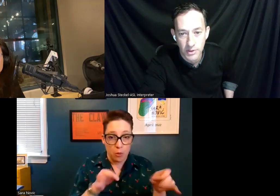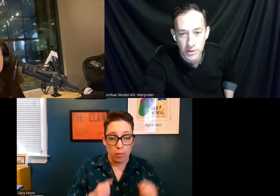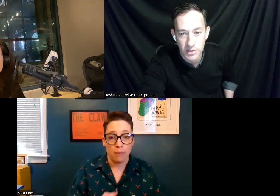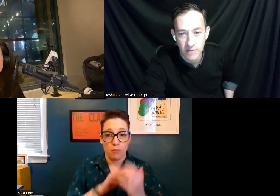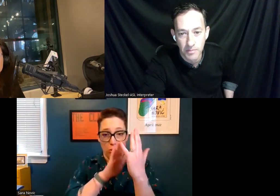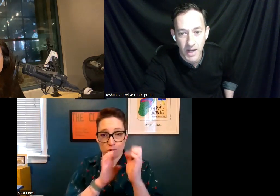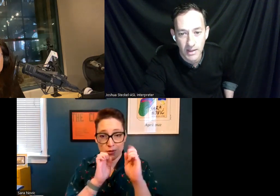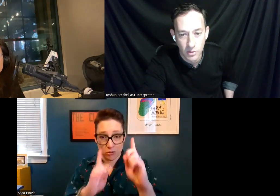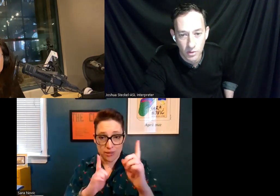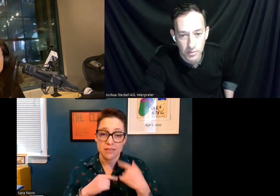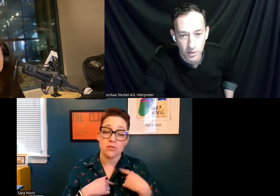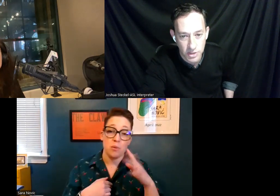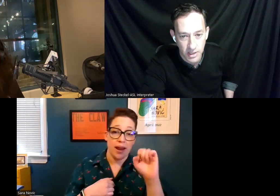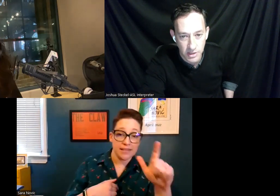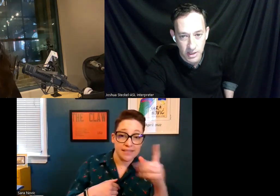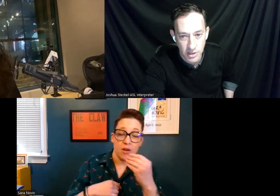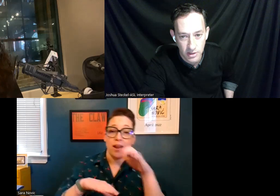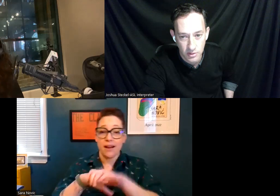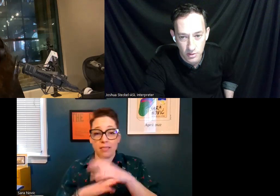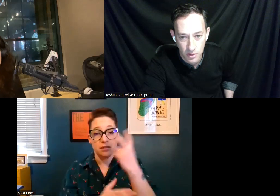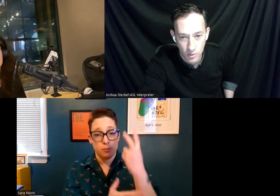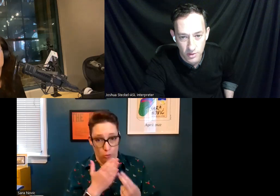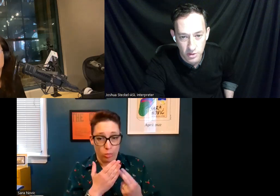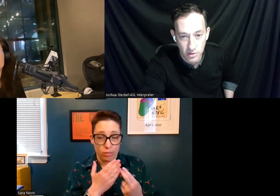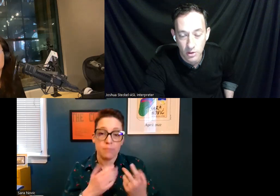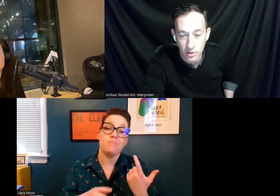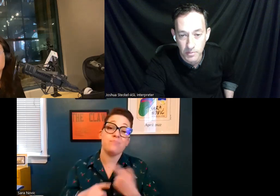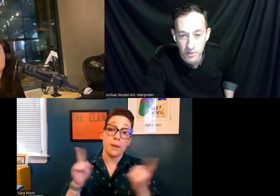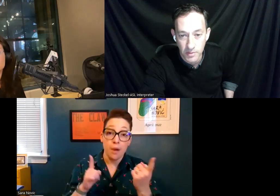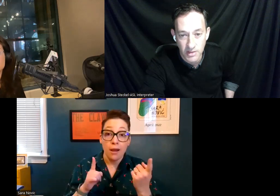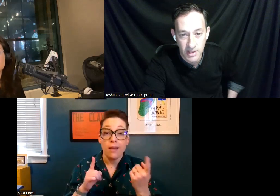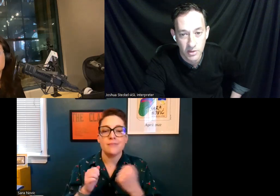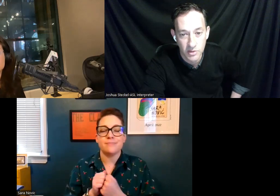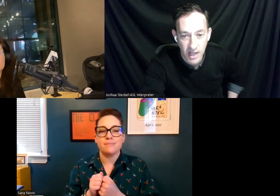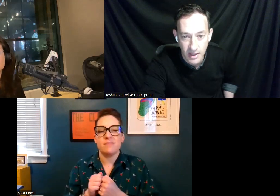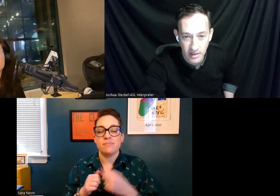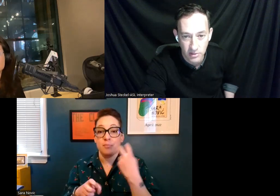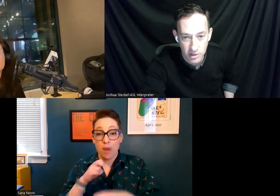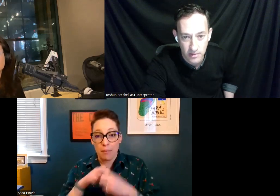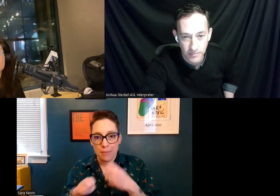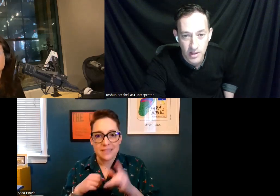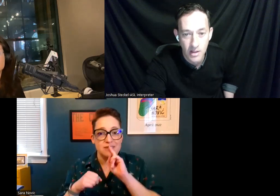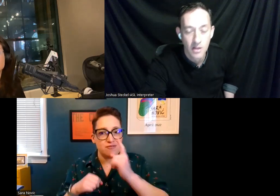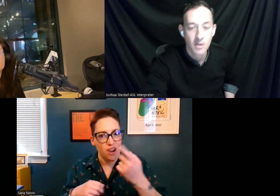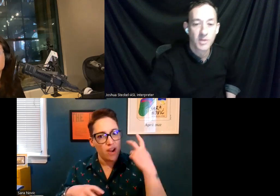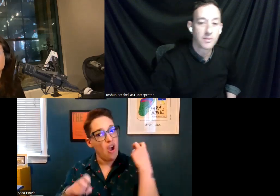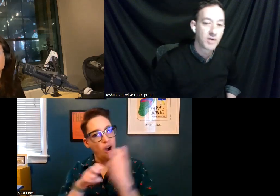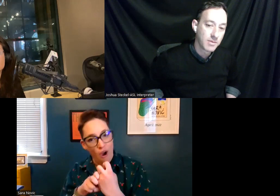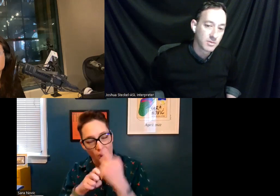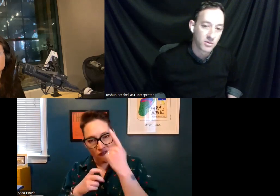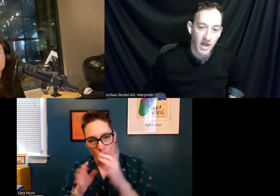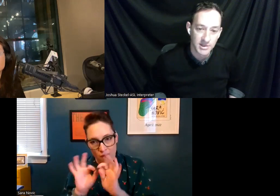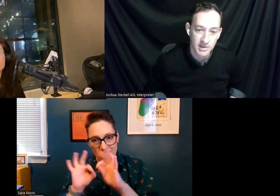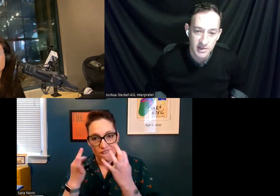the use of a bilingual approach to education, where the children learn both American Sign Language and English. But the